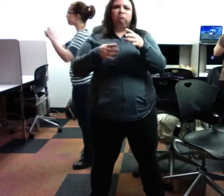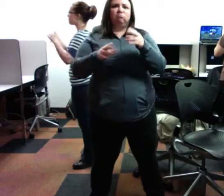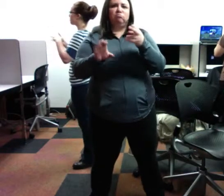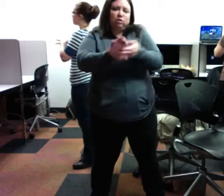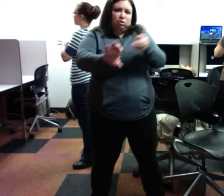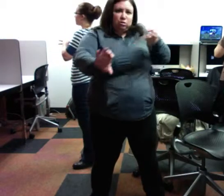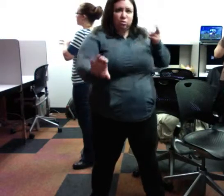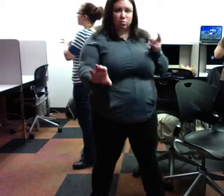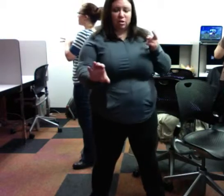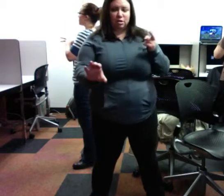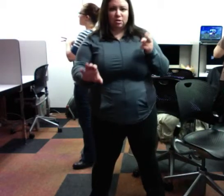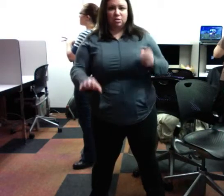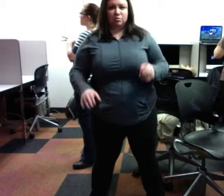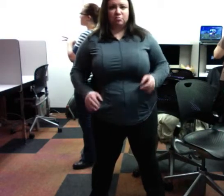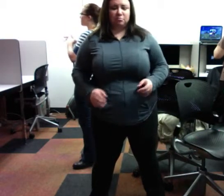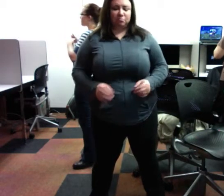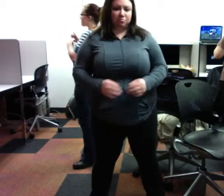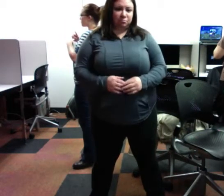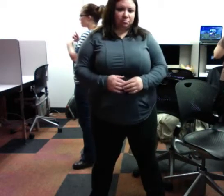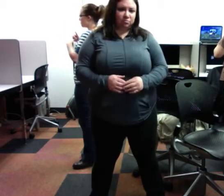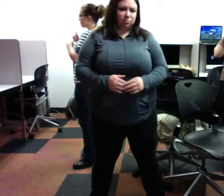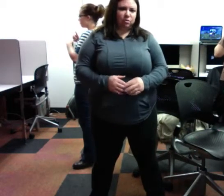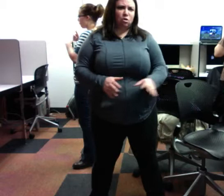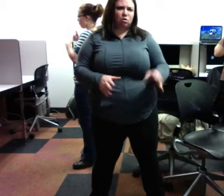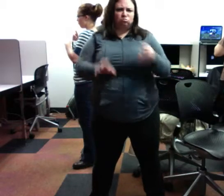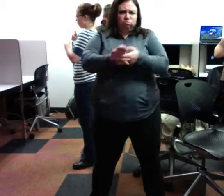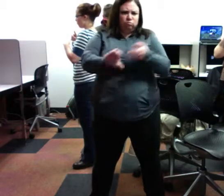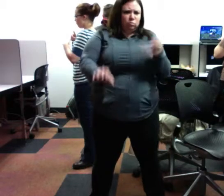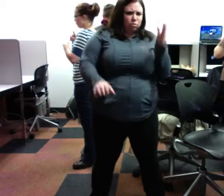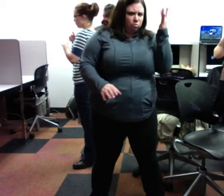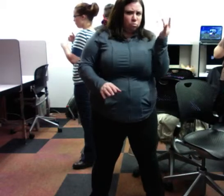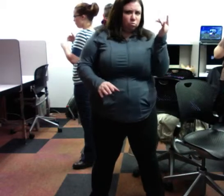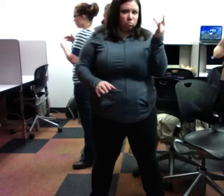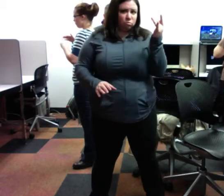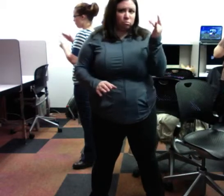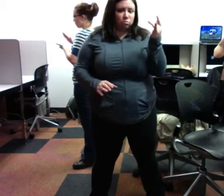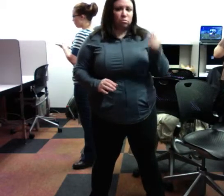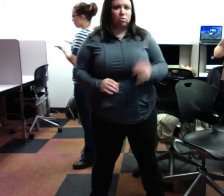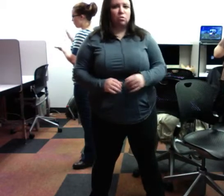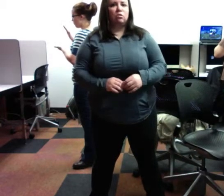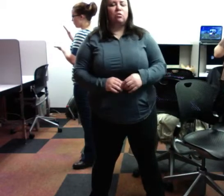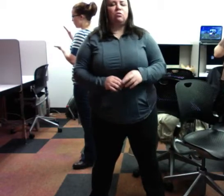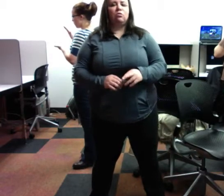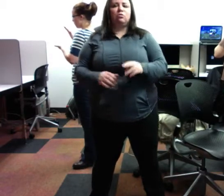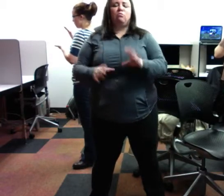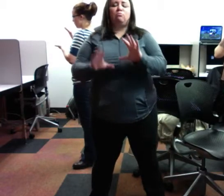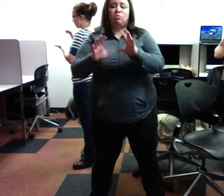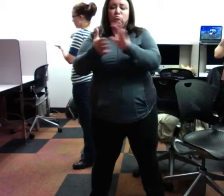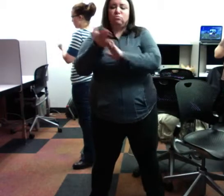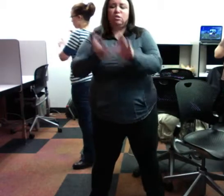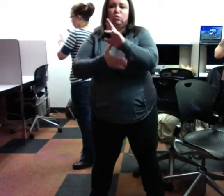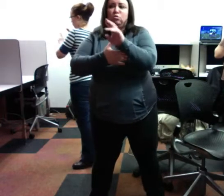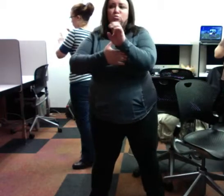quit. So why did I drop out? I hope you said It Reed started before I College was somewhere.